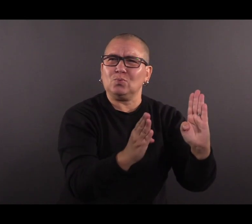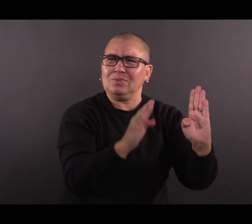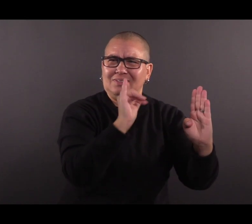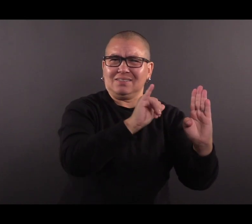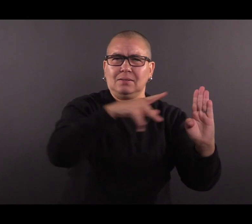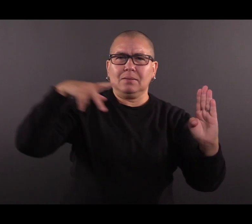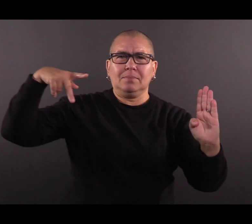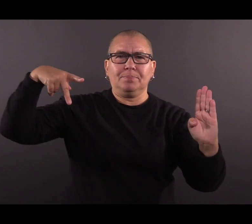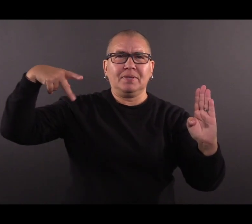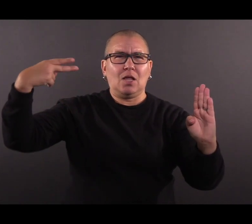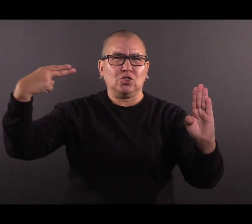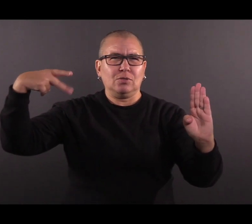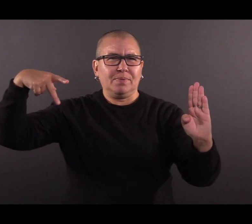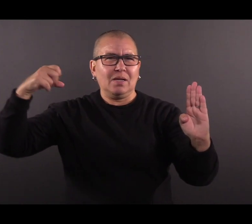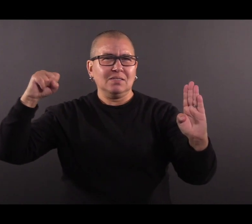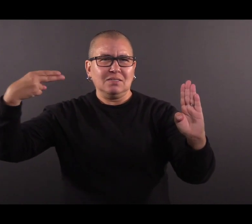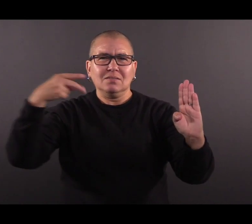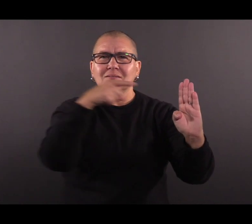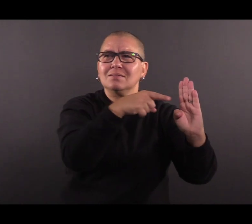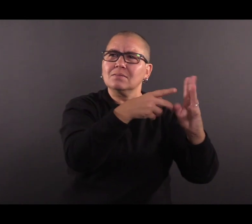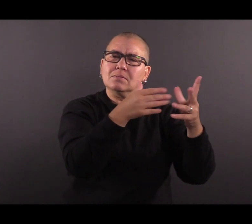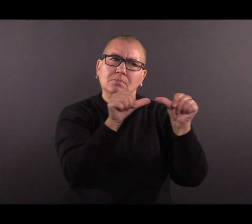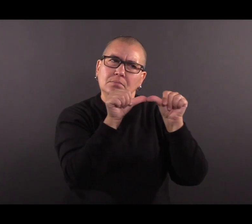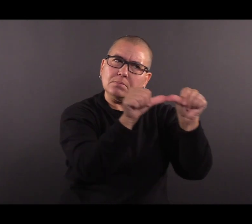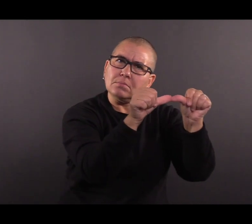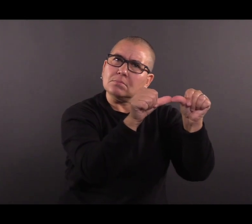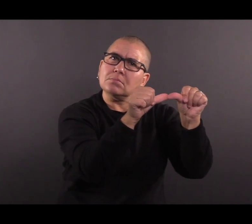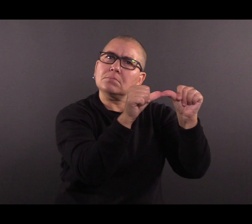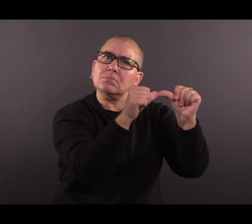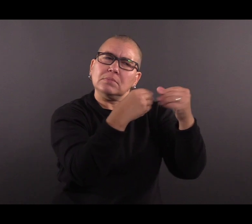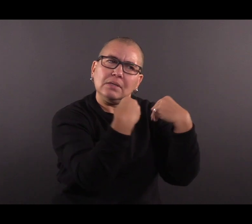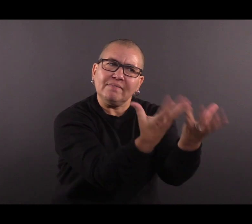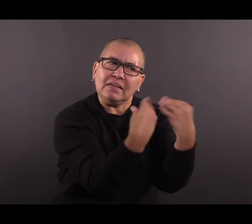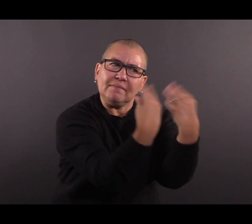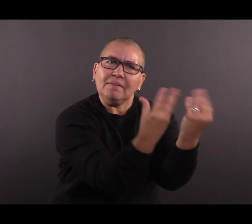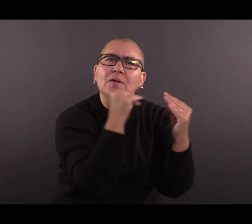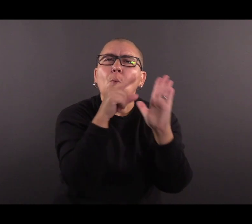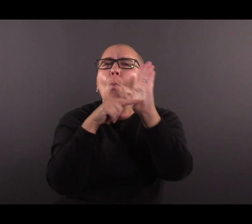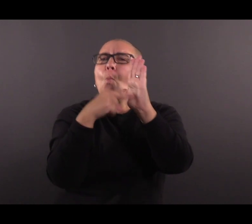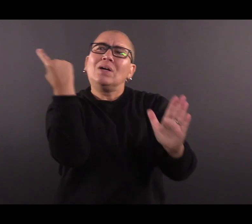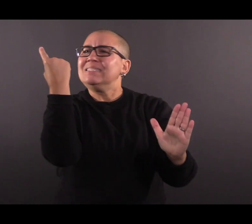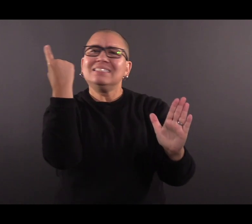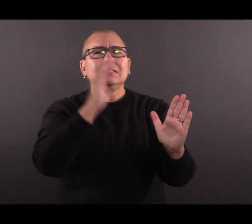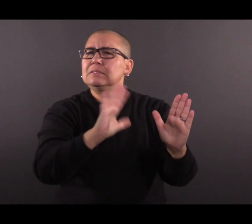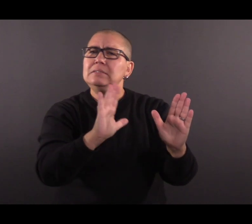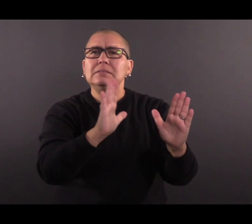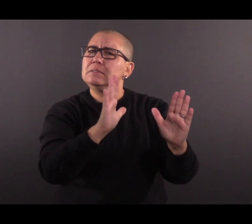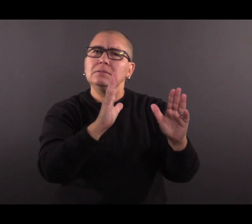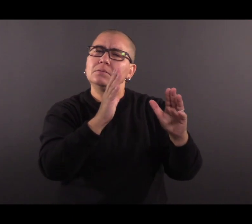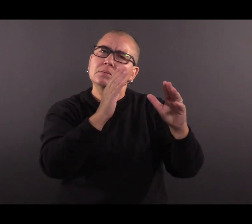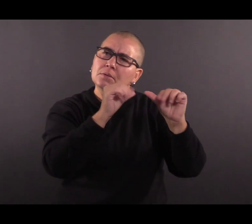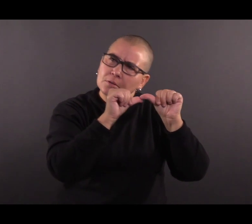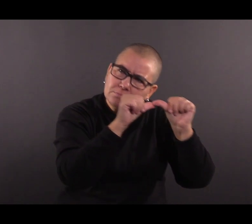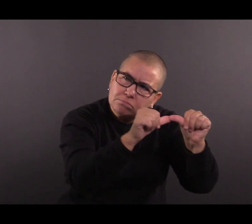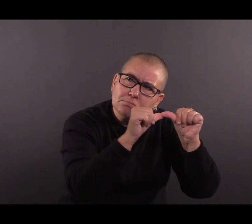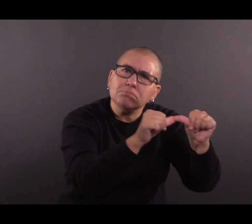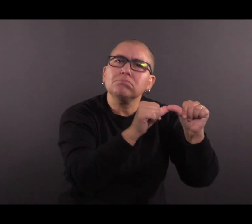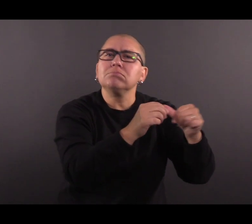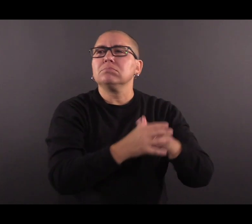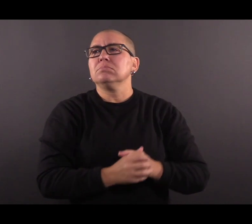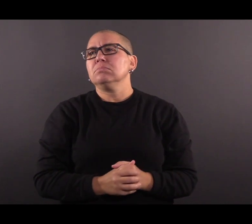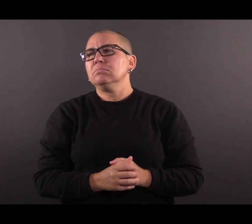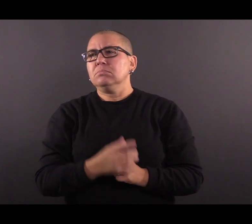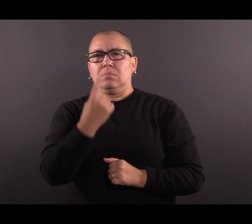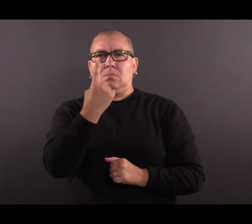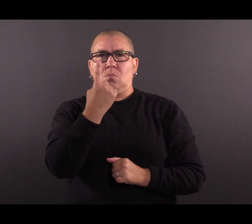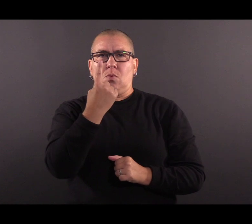and includes supportive services. These programs are for households in which at least one adult or child